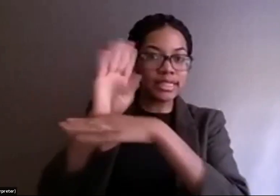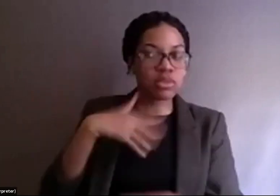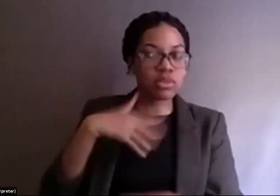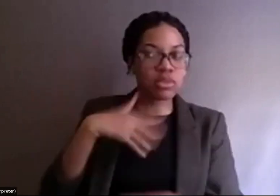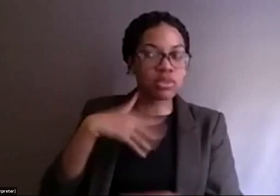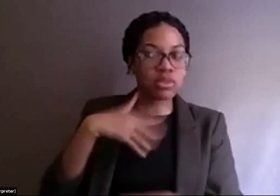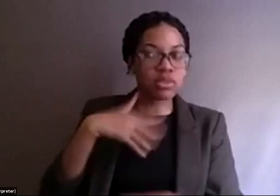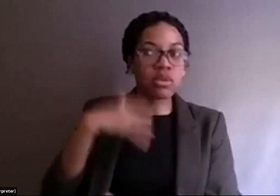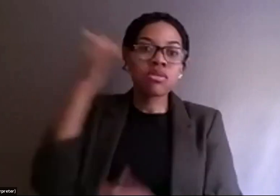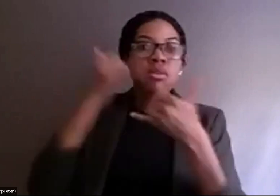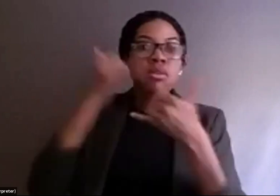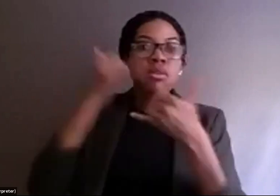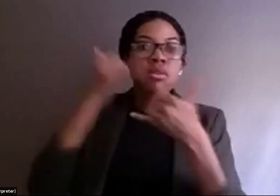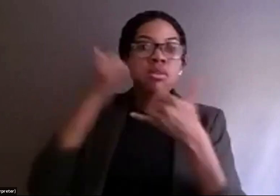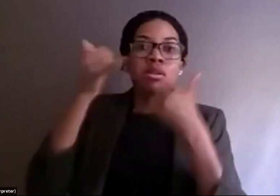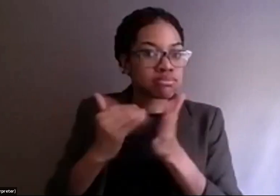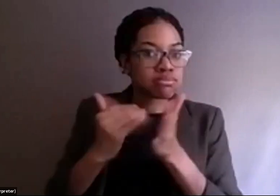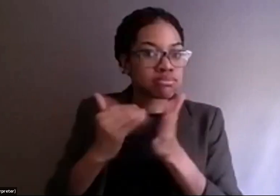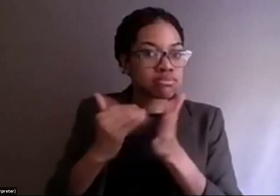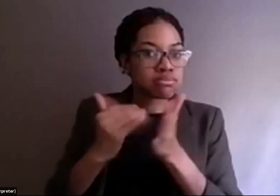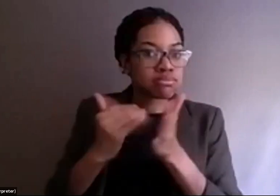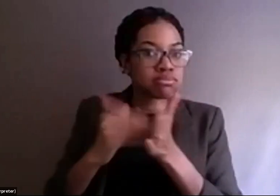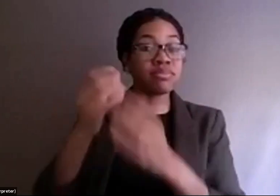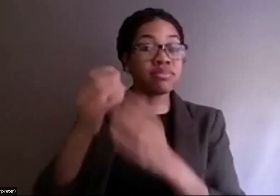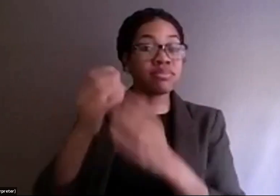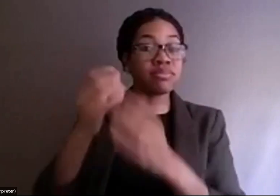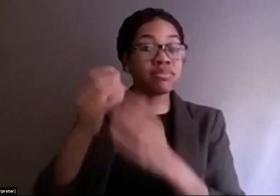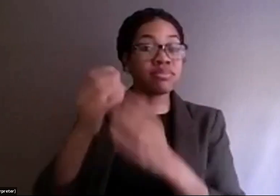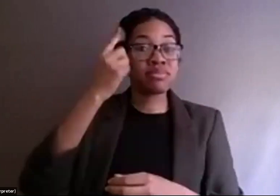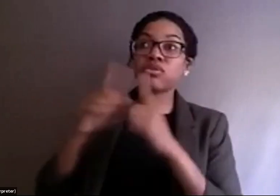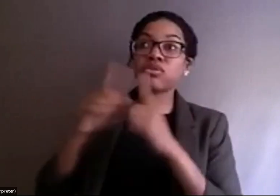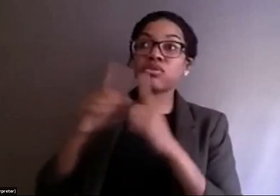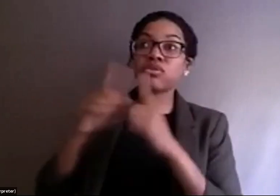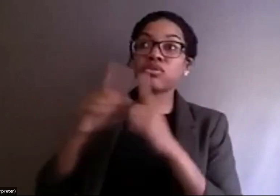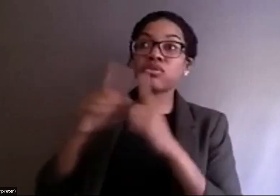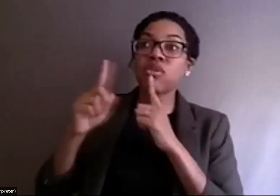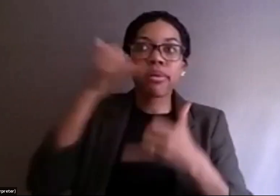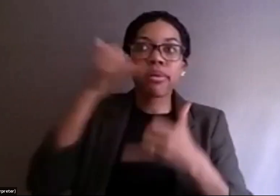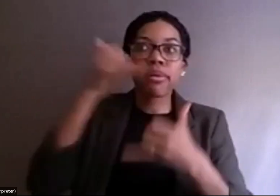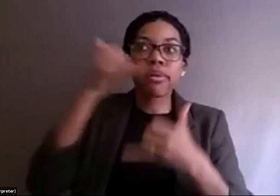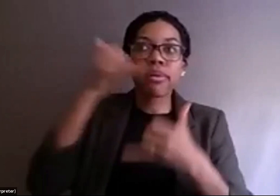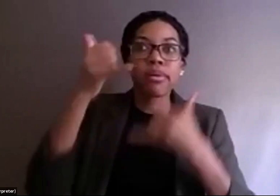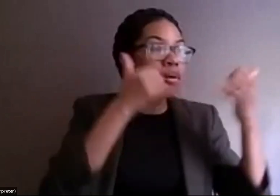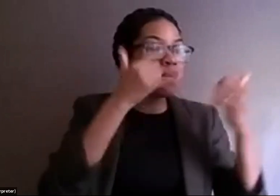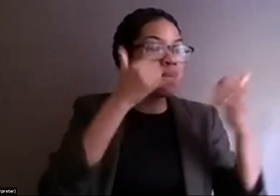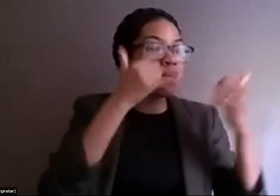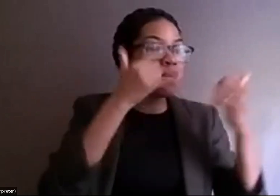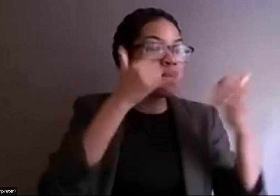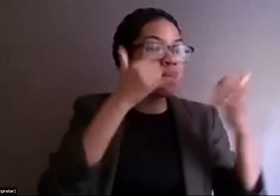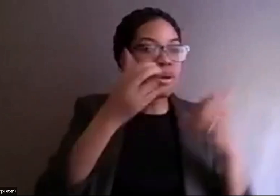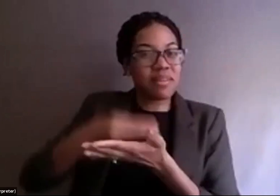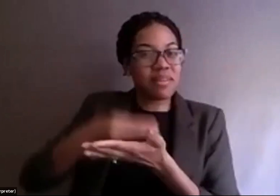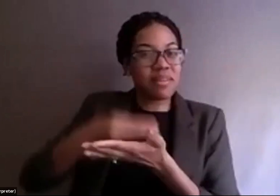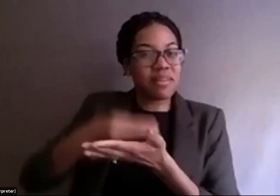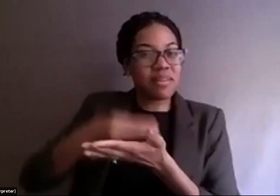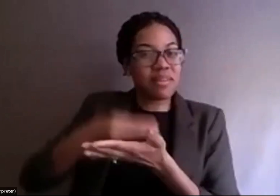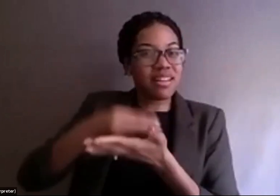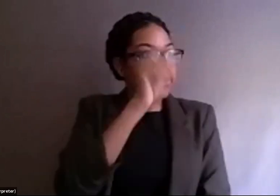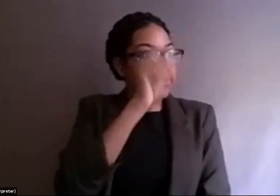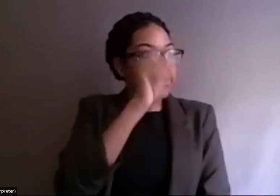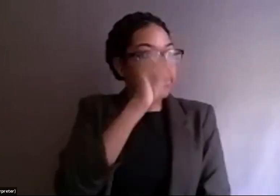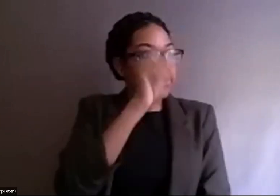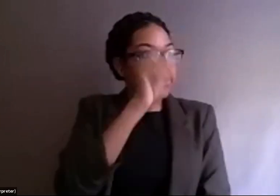because of the calling and because I was talking to foremen and I was talking to everybody through these little dimes. By the way, I should mention